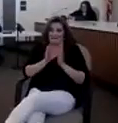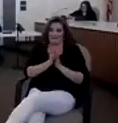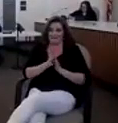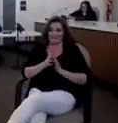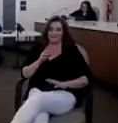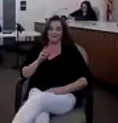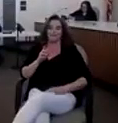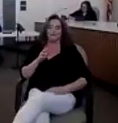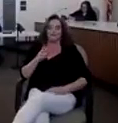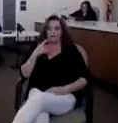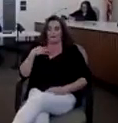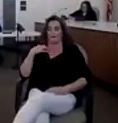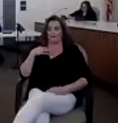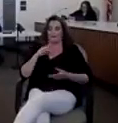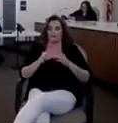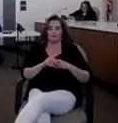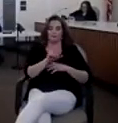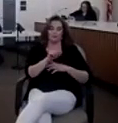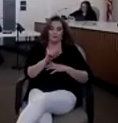for application number